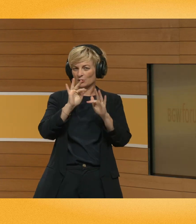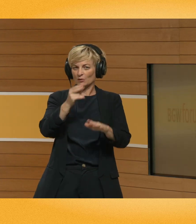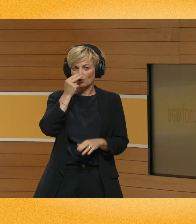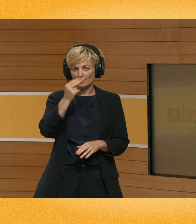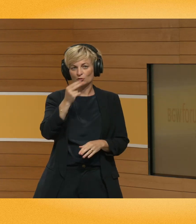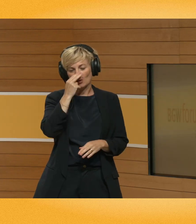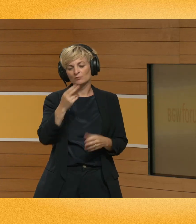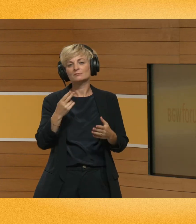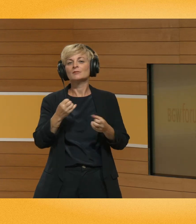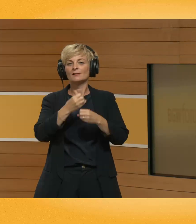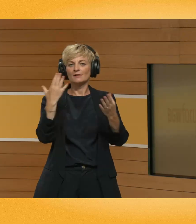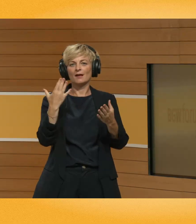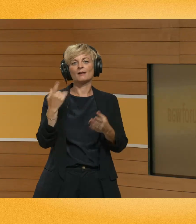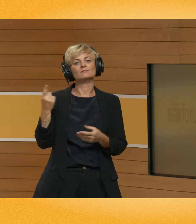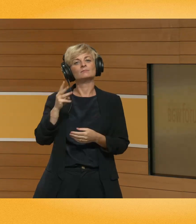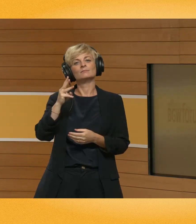long time, and no one